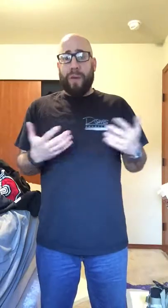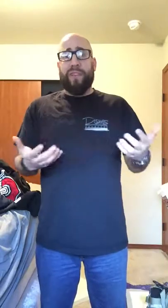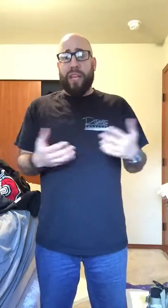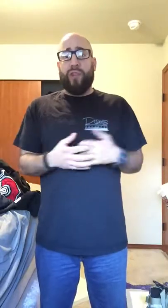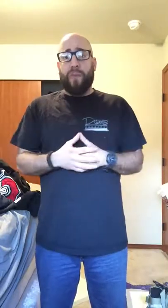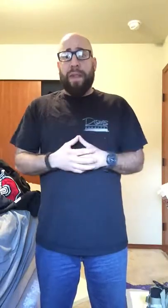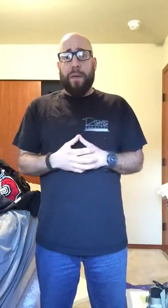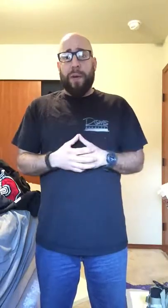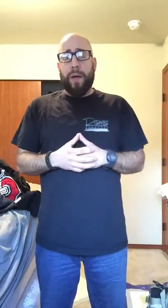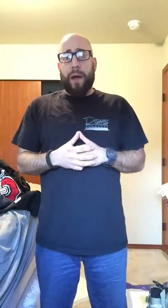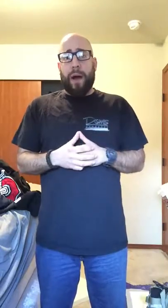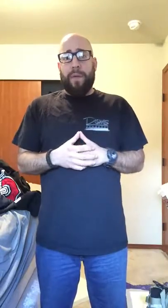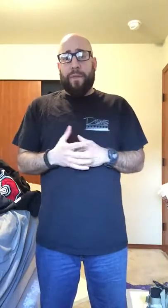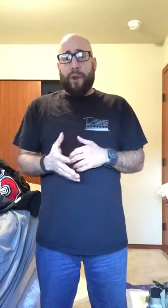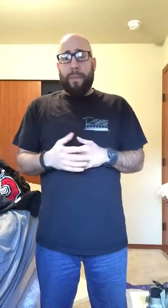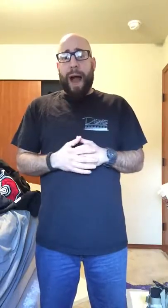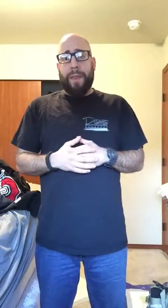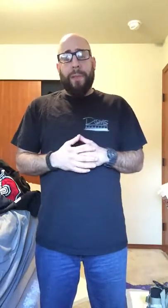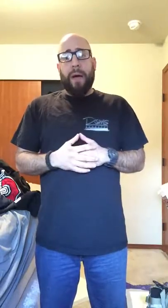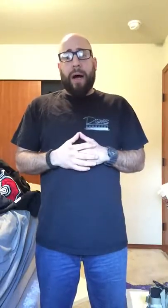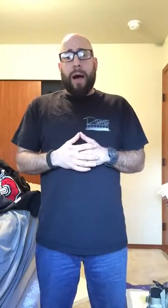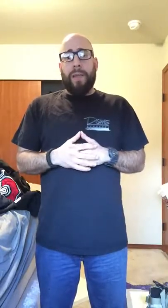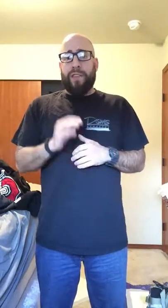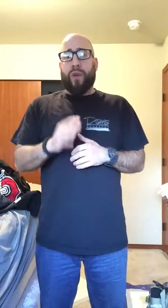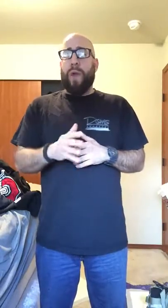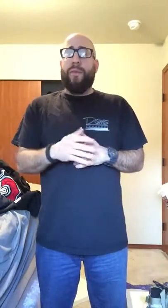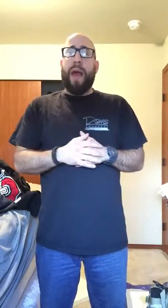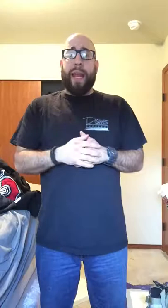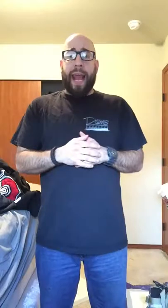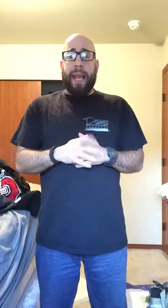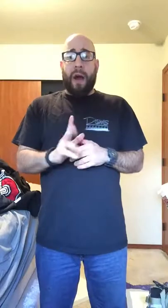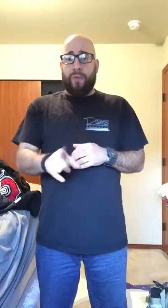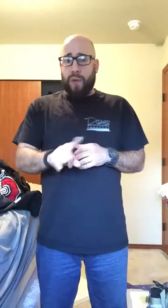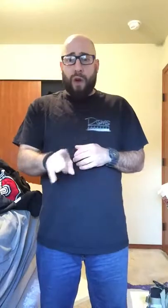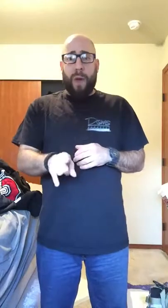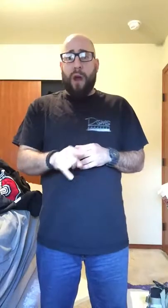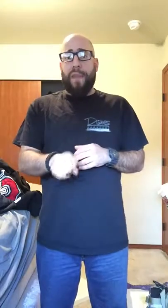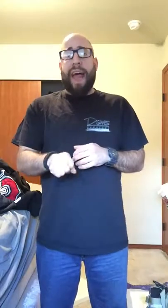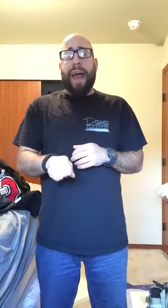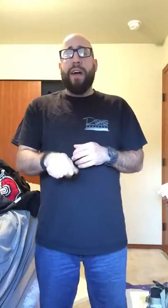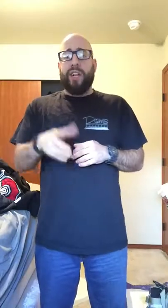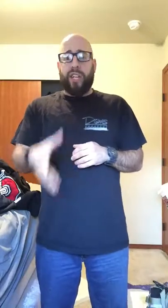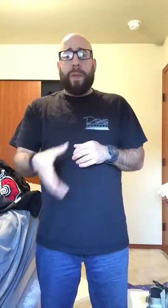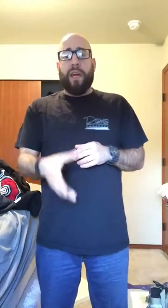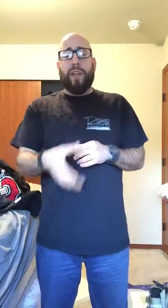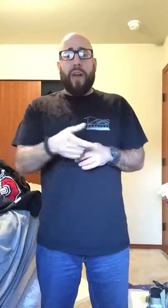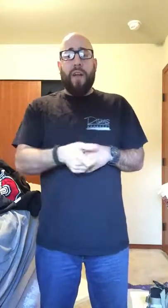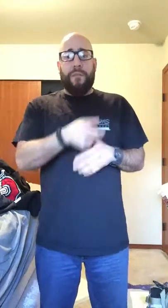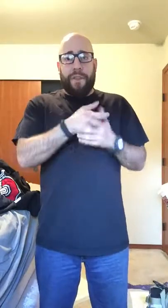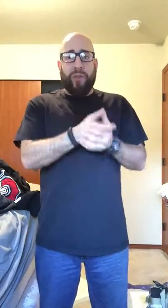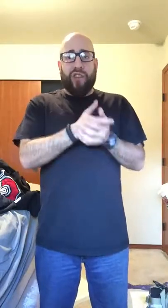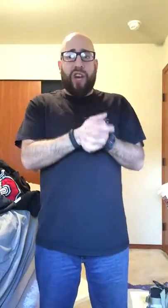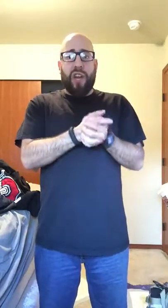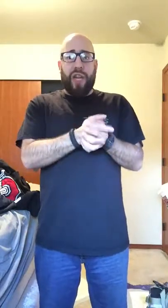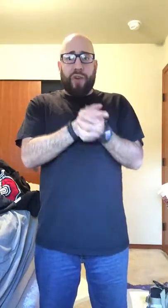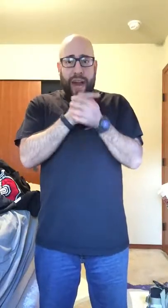will let you rent them before you buy them, and that's a great way to get it. Now, real quick on that, just because a gun feels good in your